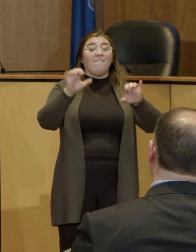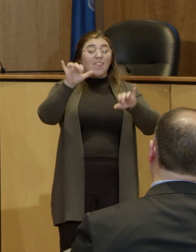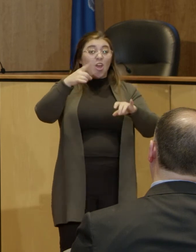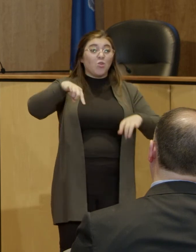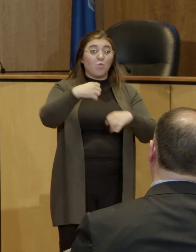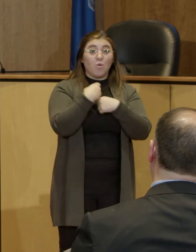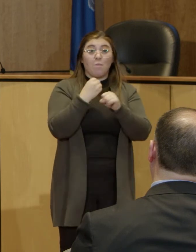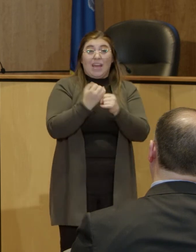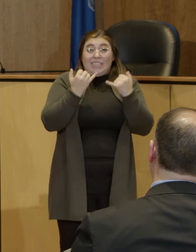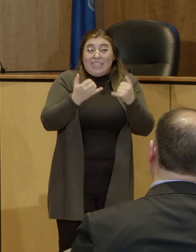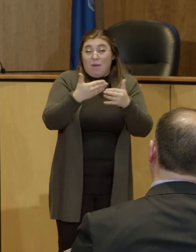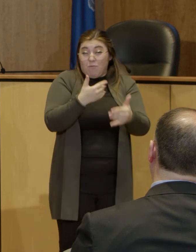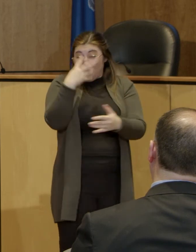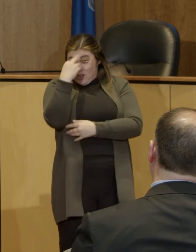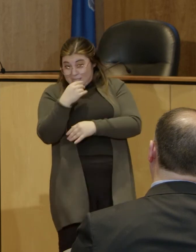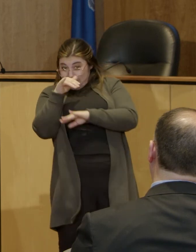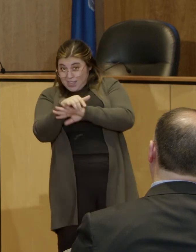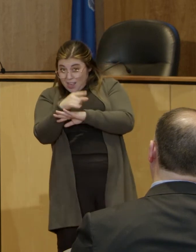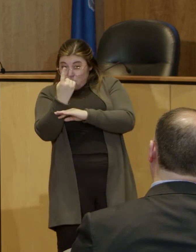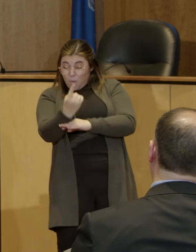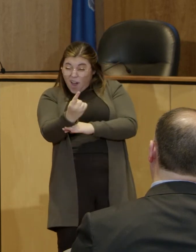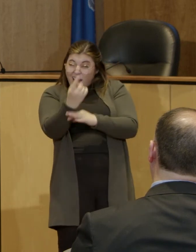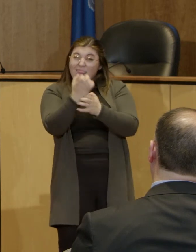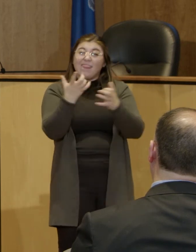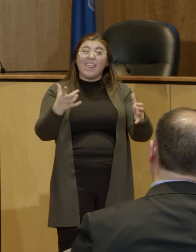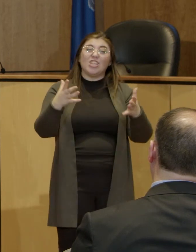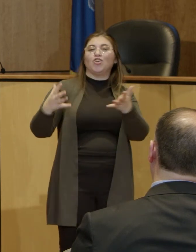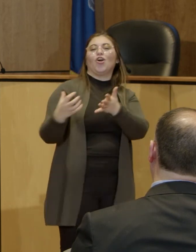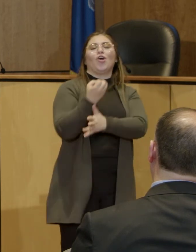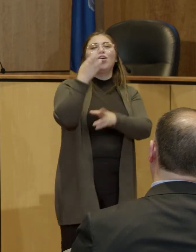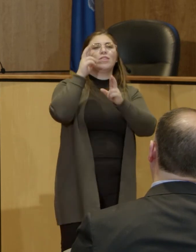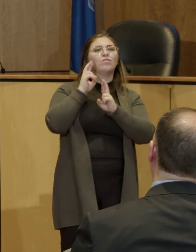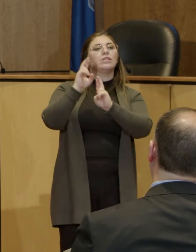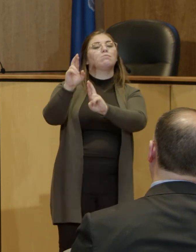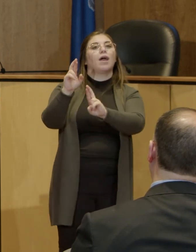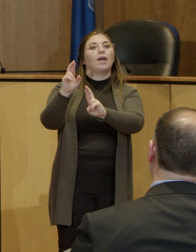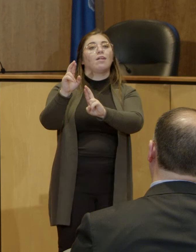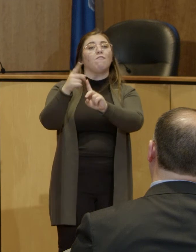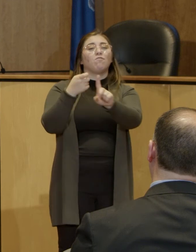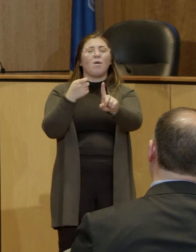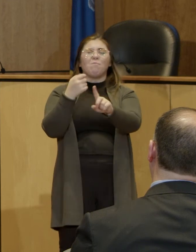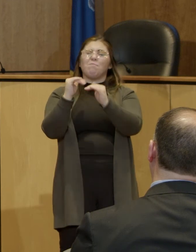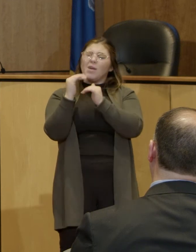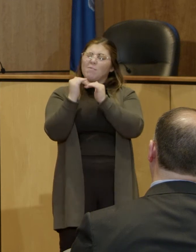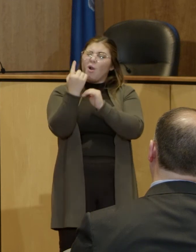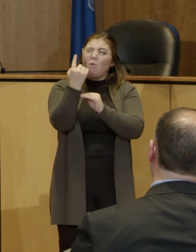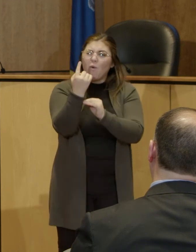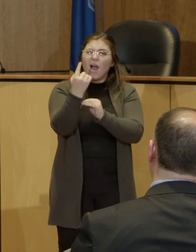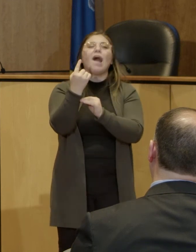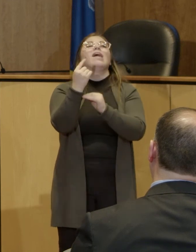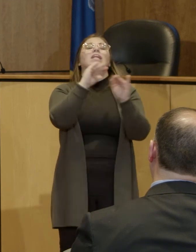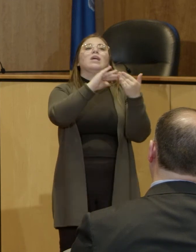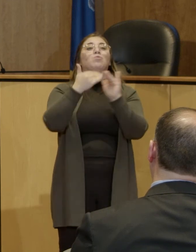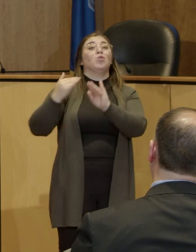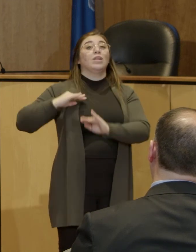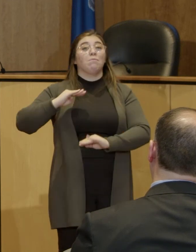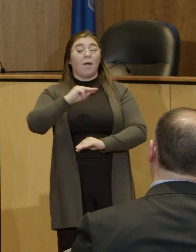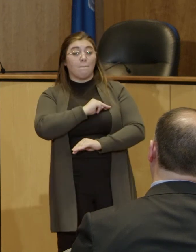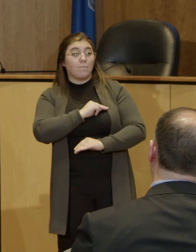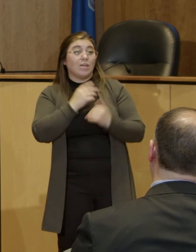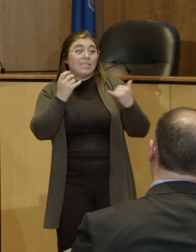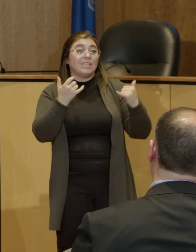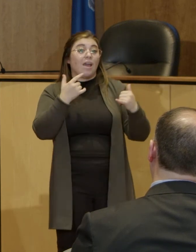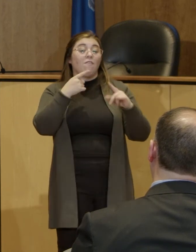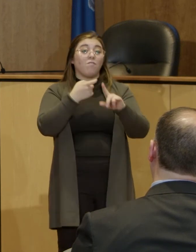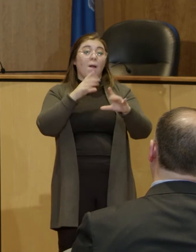going to make before you go to sleep tonight to earn the respect of at least one of your fellow community members